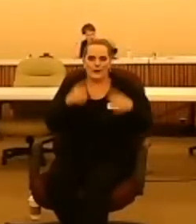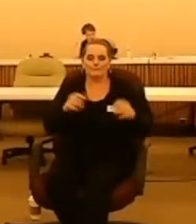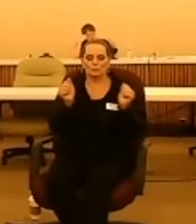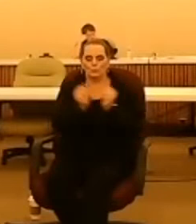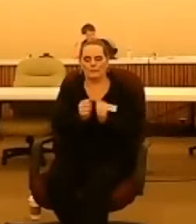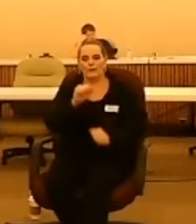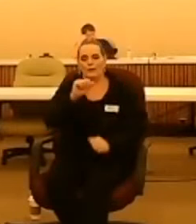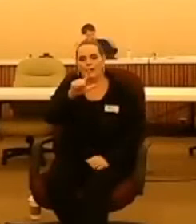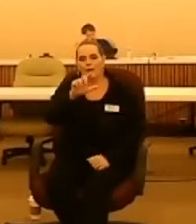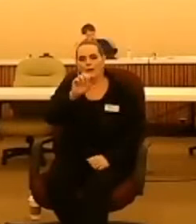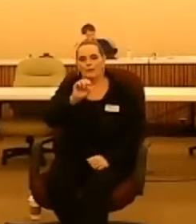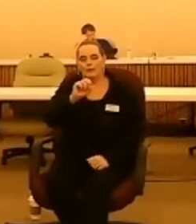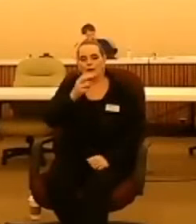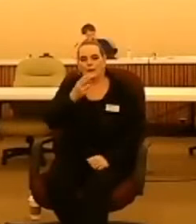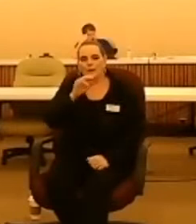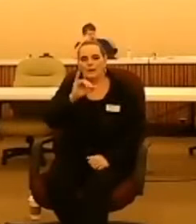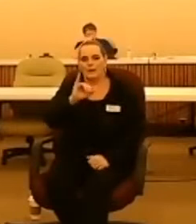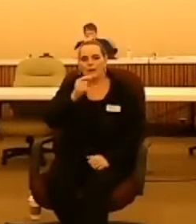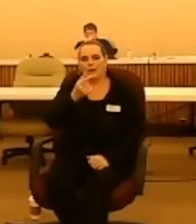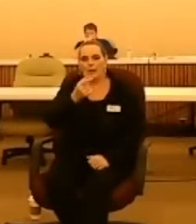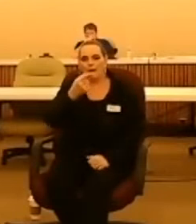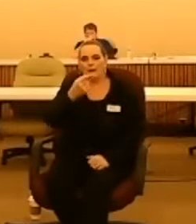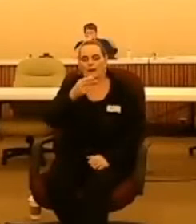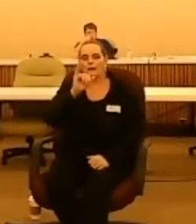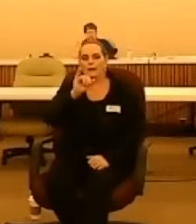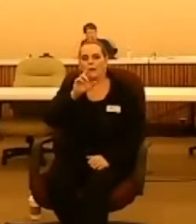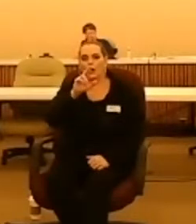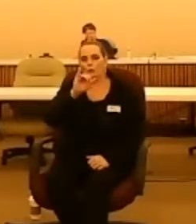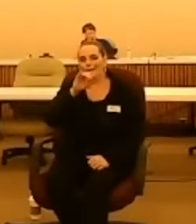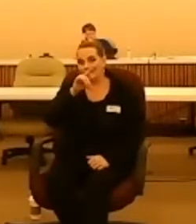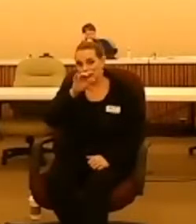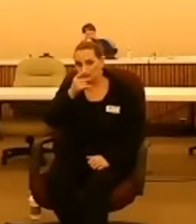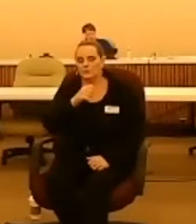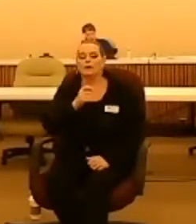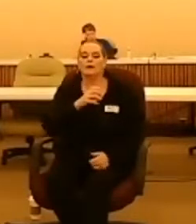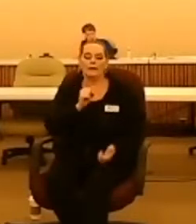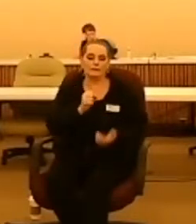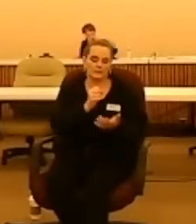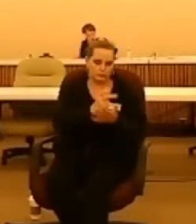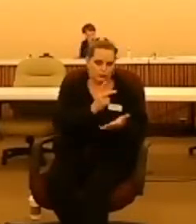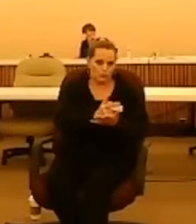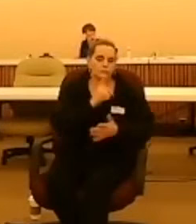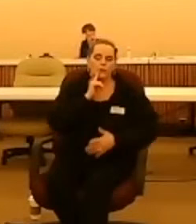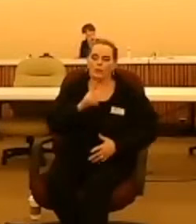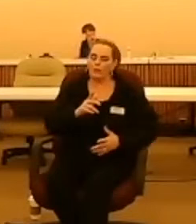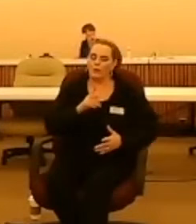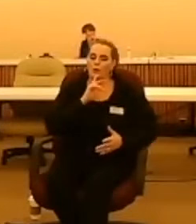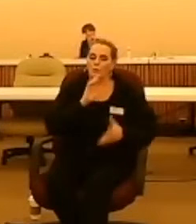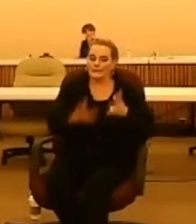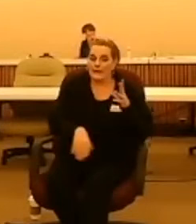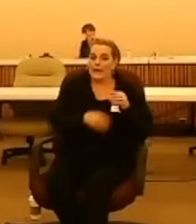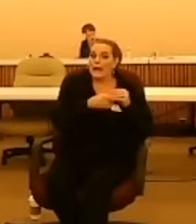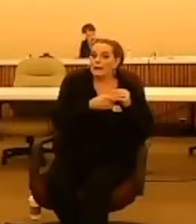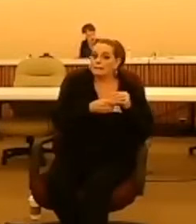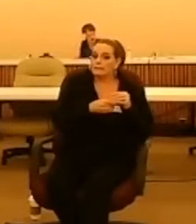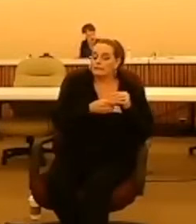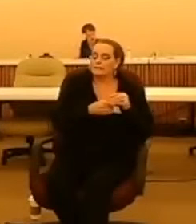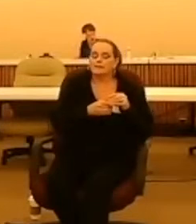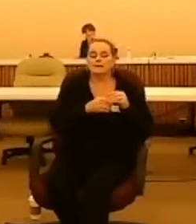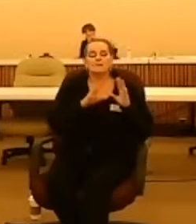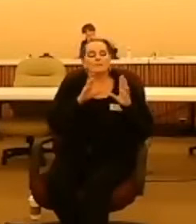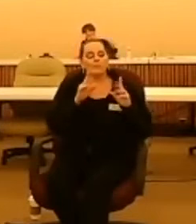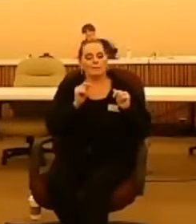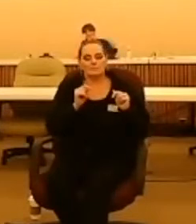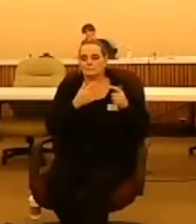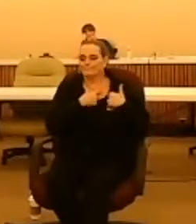Ridge. I think Lehigh Ridge, if it gets approved, will only add to that. But I think